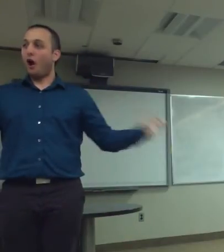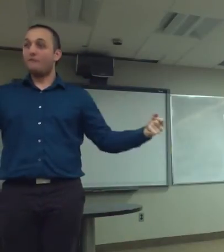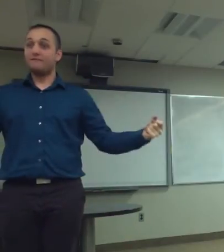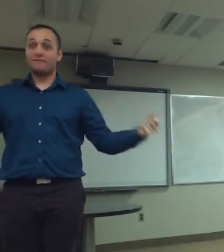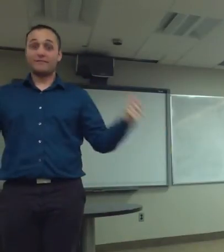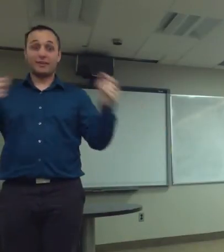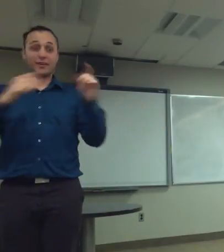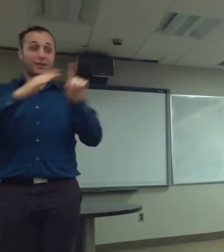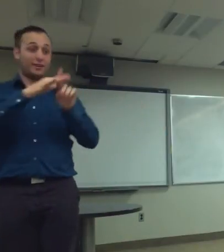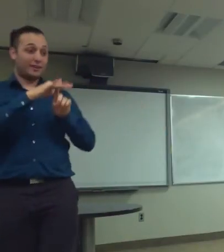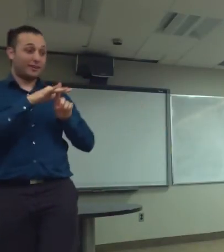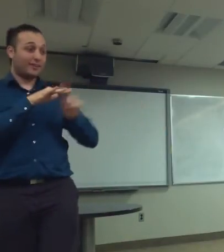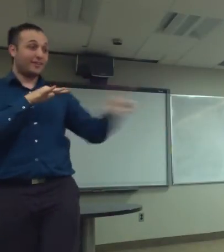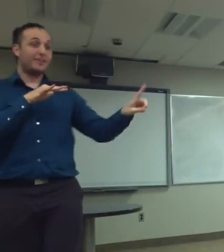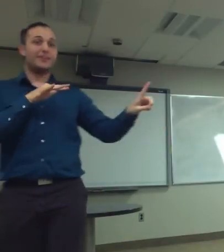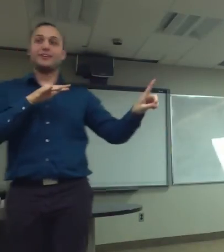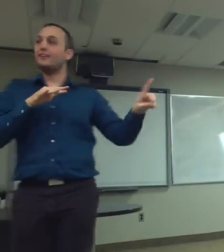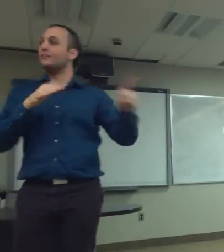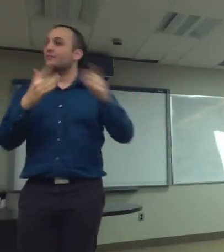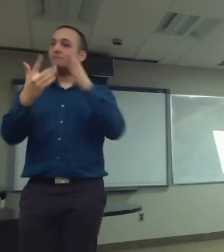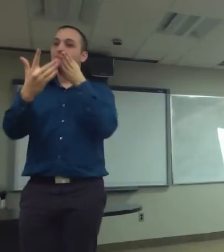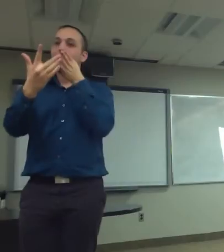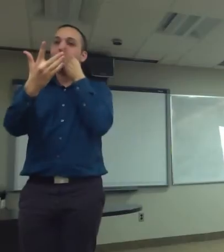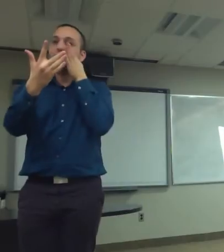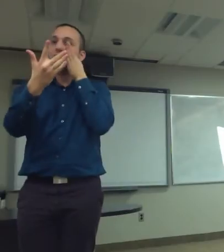invisible.